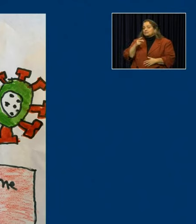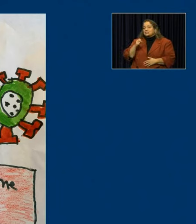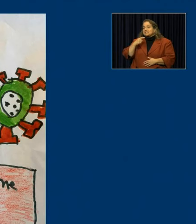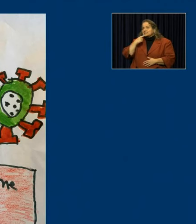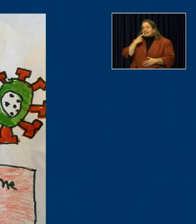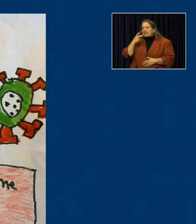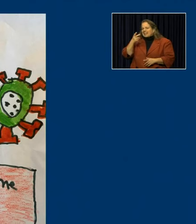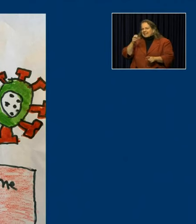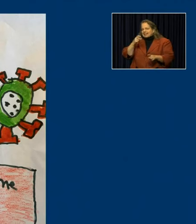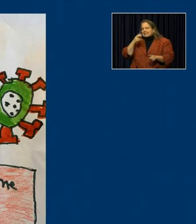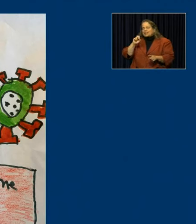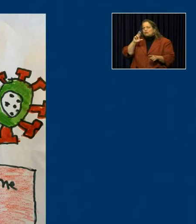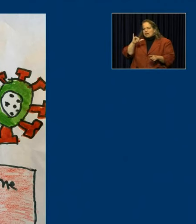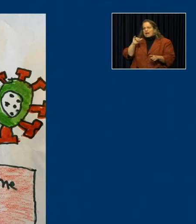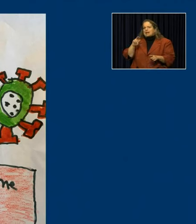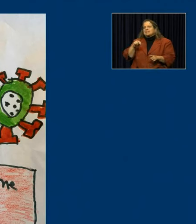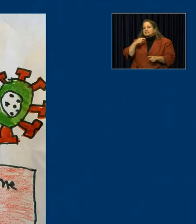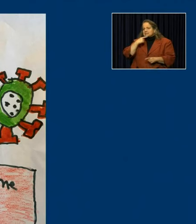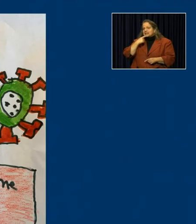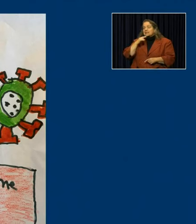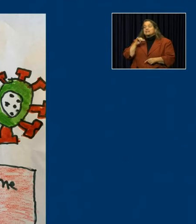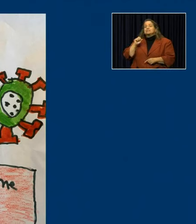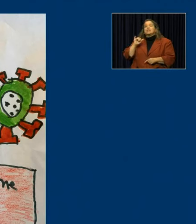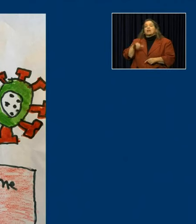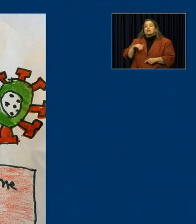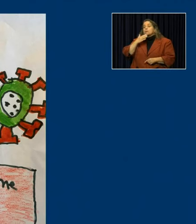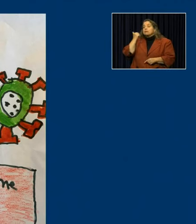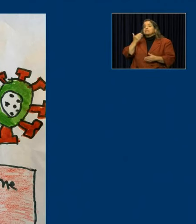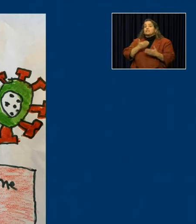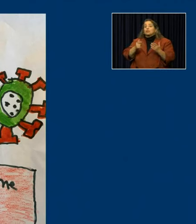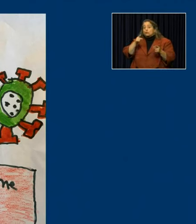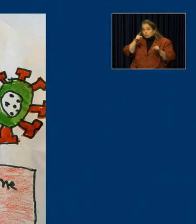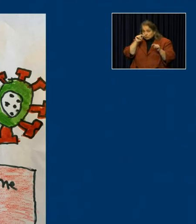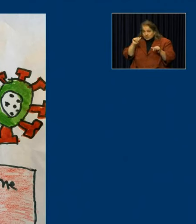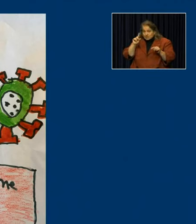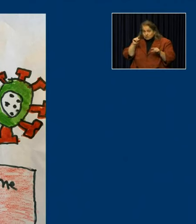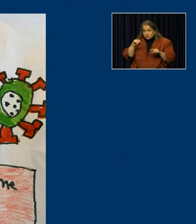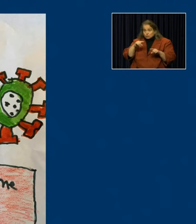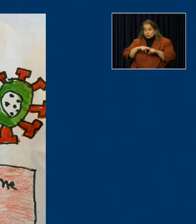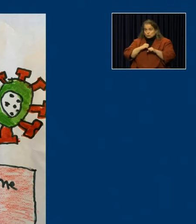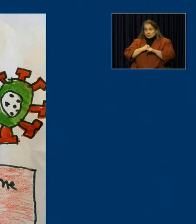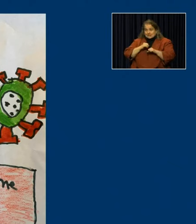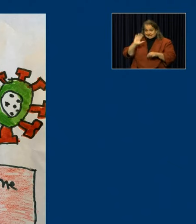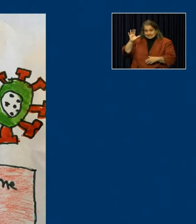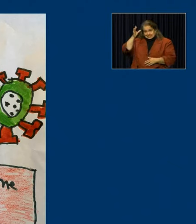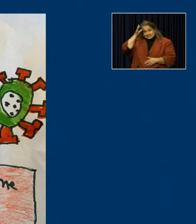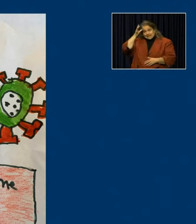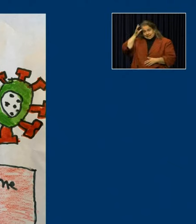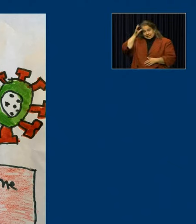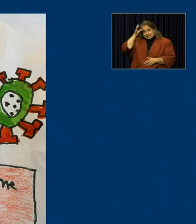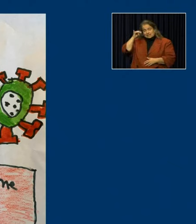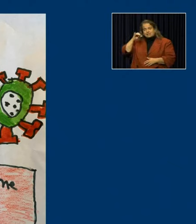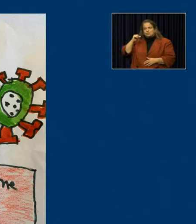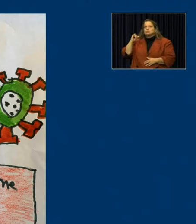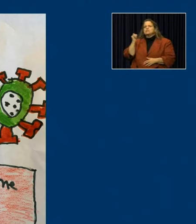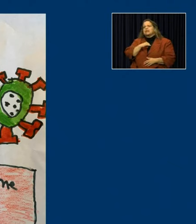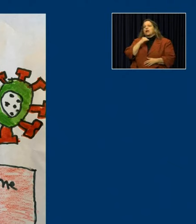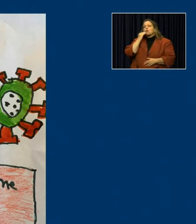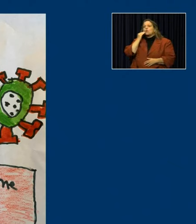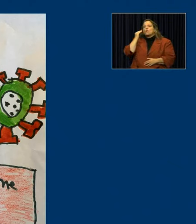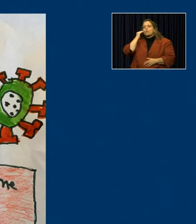saying, Ryan, is that the best thing you can do to protect his dad is to stay at